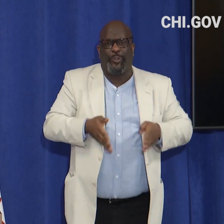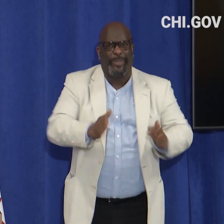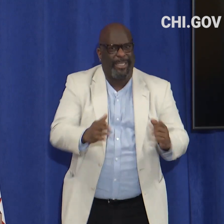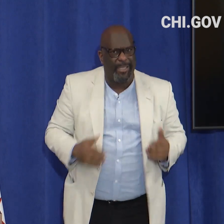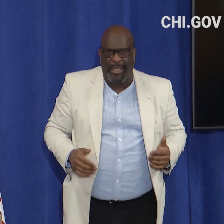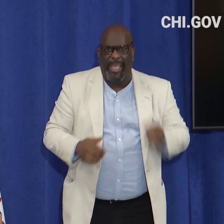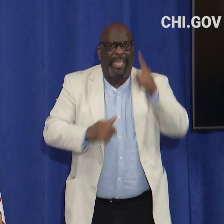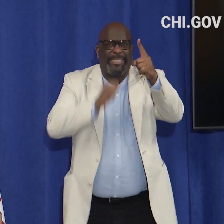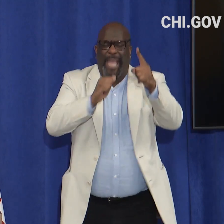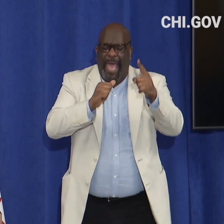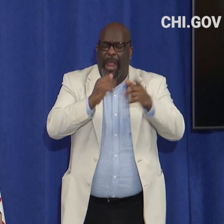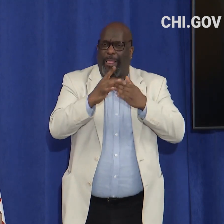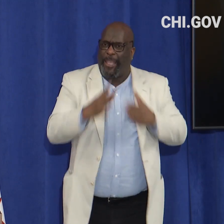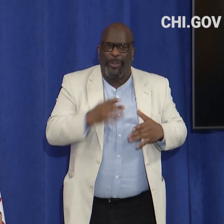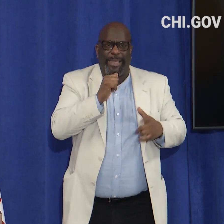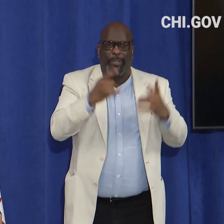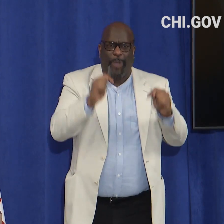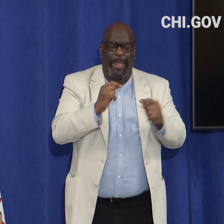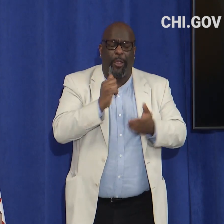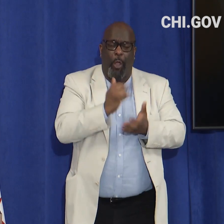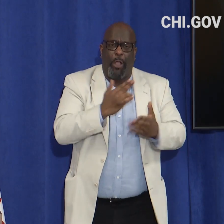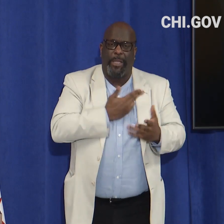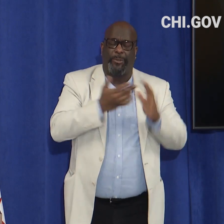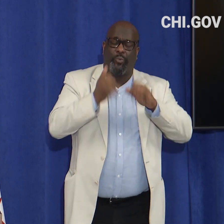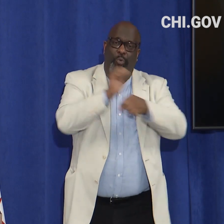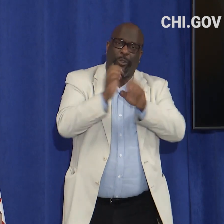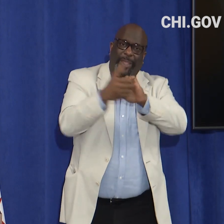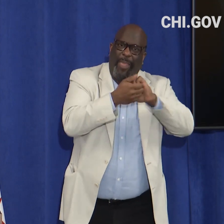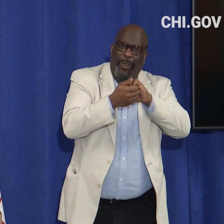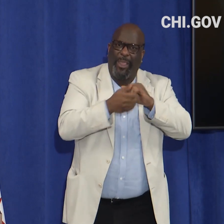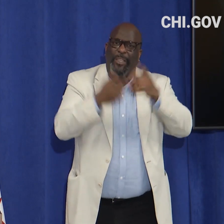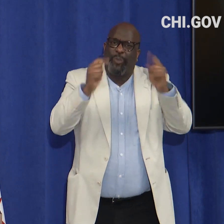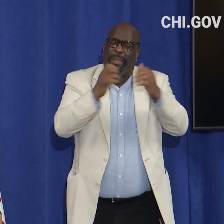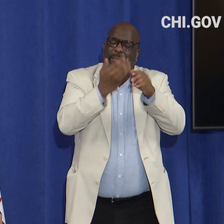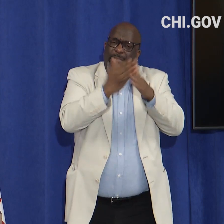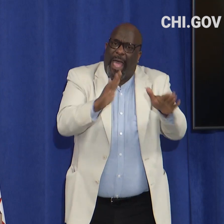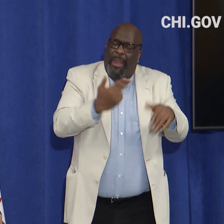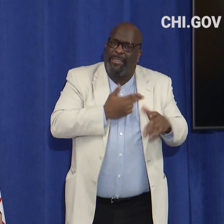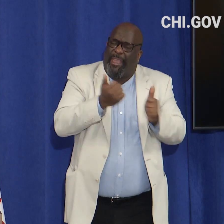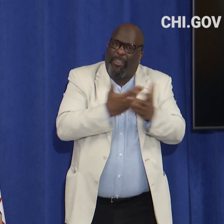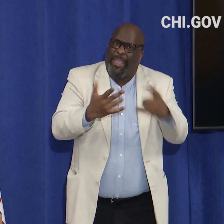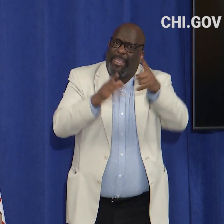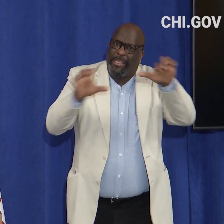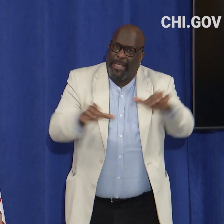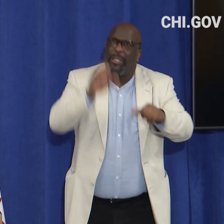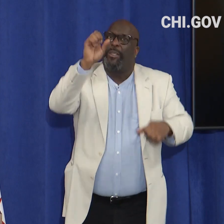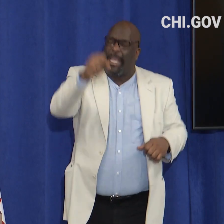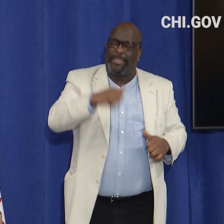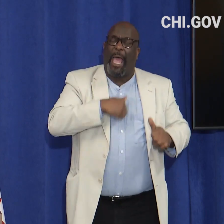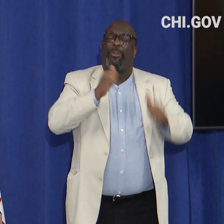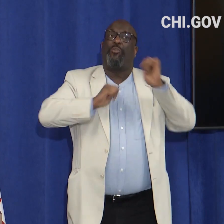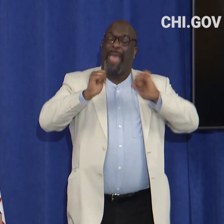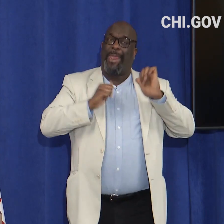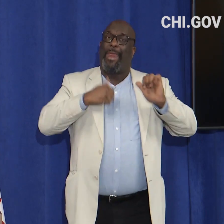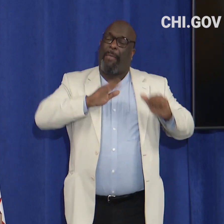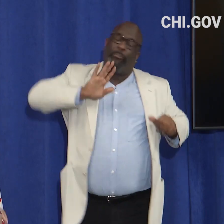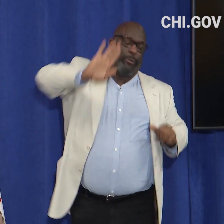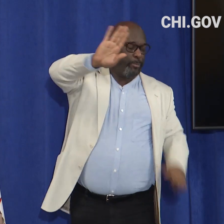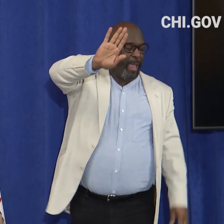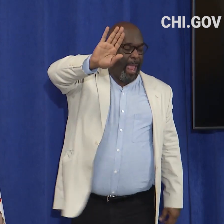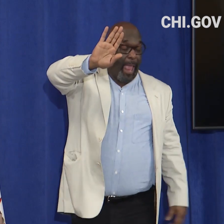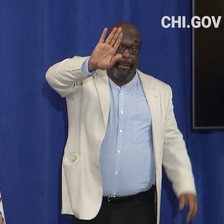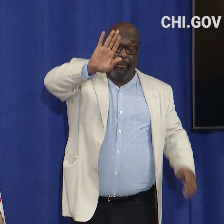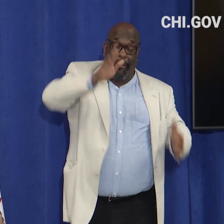us together. He's trying to divide us in everything that he does. And so, yes, I was dramatic in pushing back against